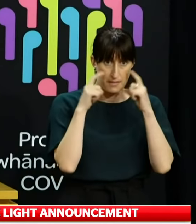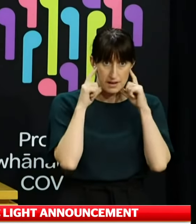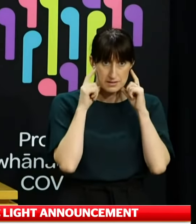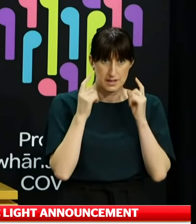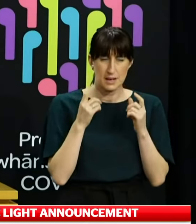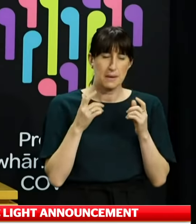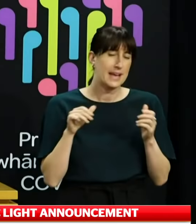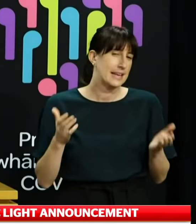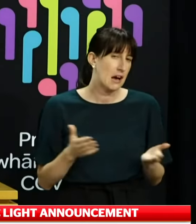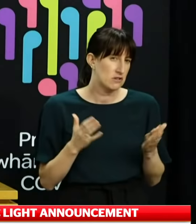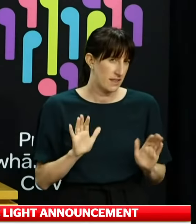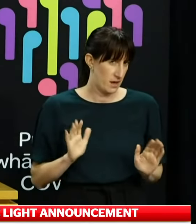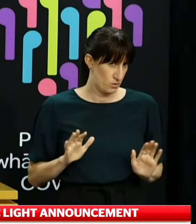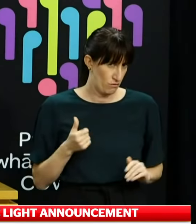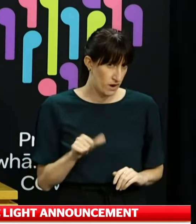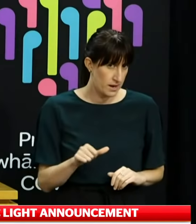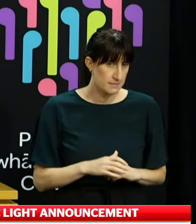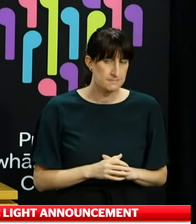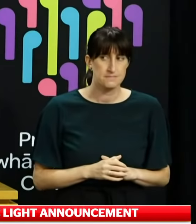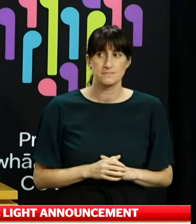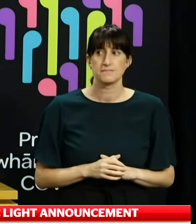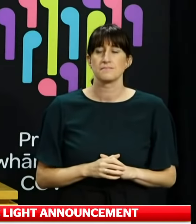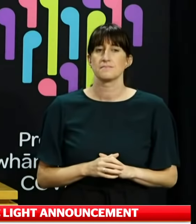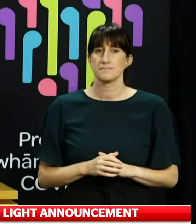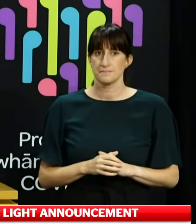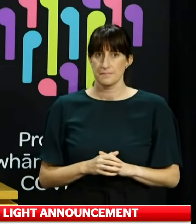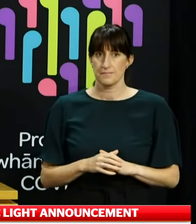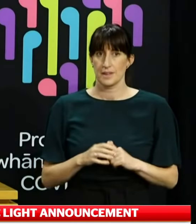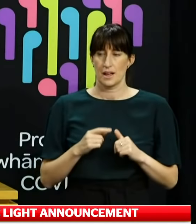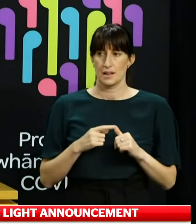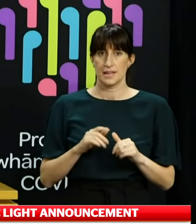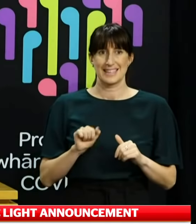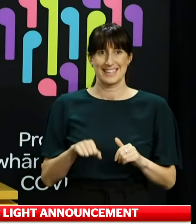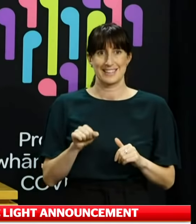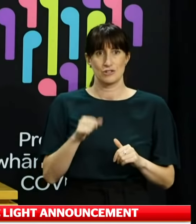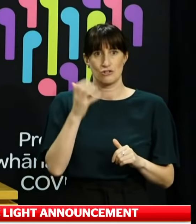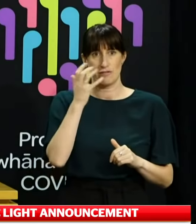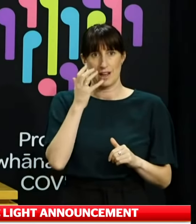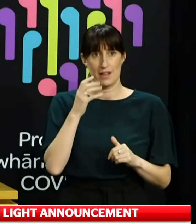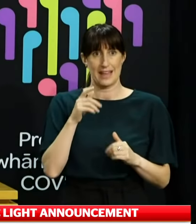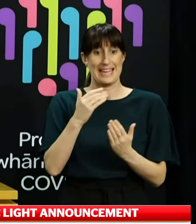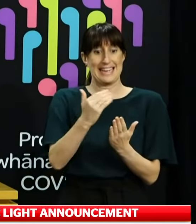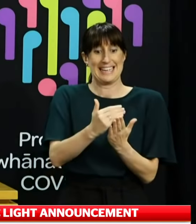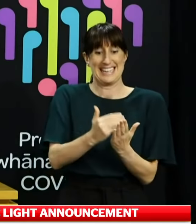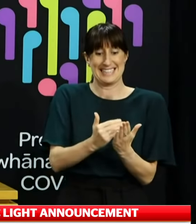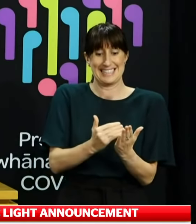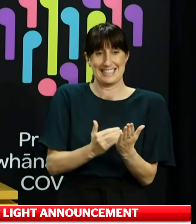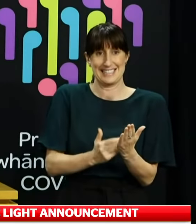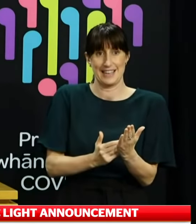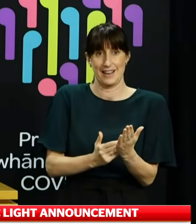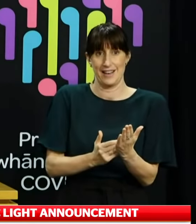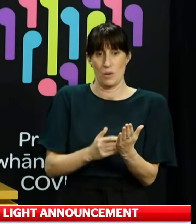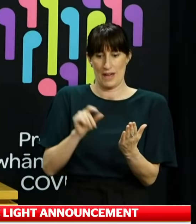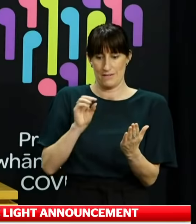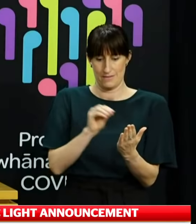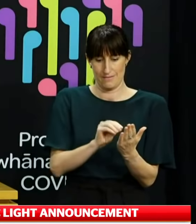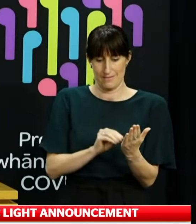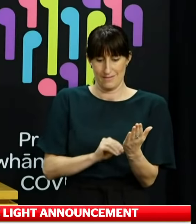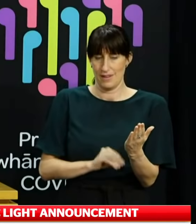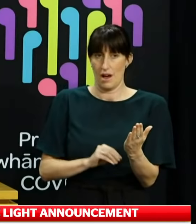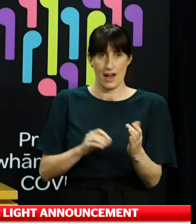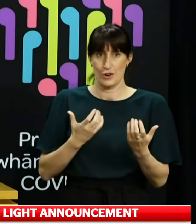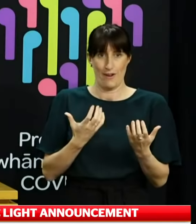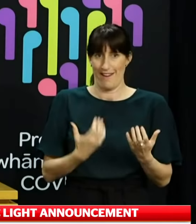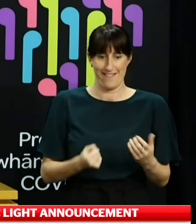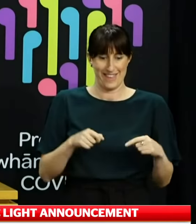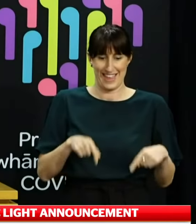just encouraged now, is that correct? Yeah, and no, sorry, I, for some reason I didn't bring the exact list when we made those orange settings, we set all of that out,